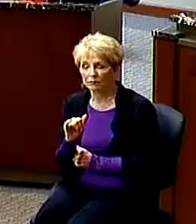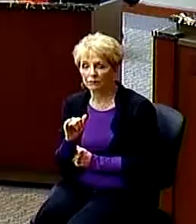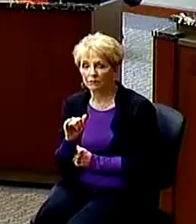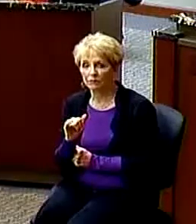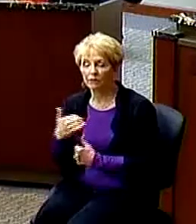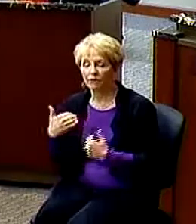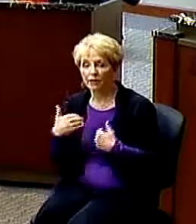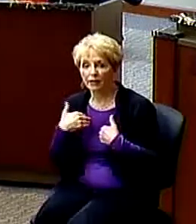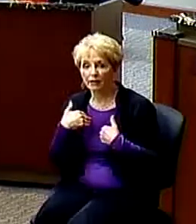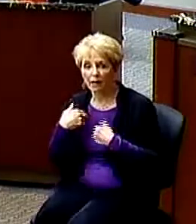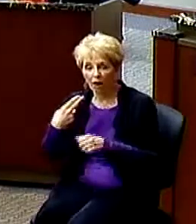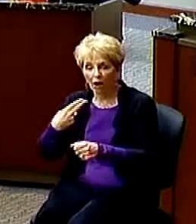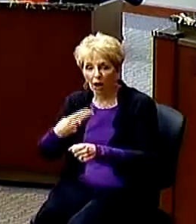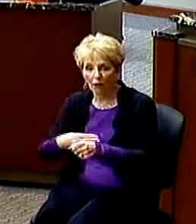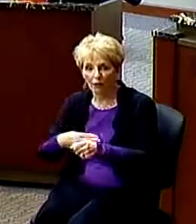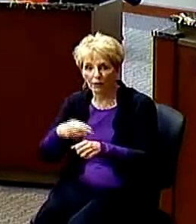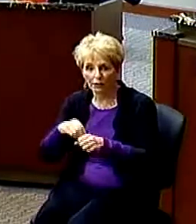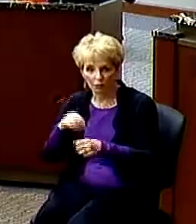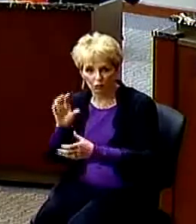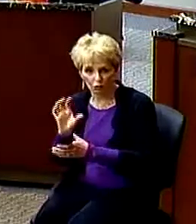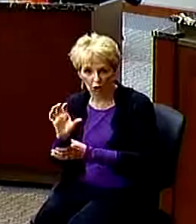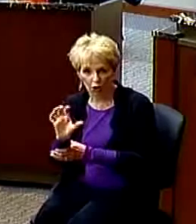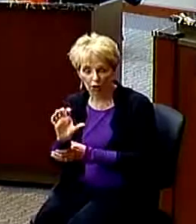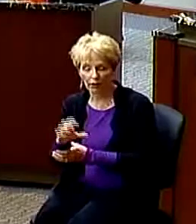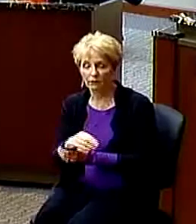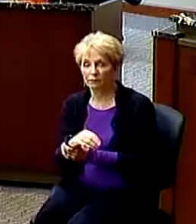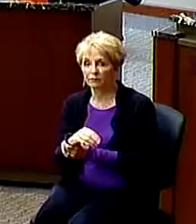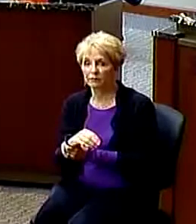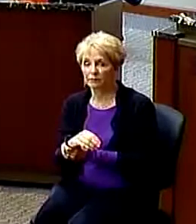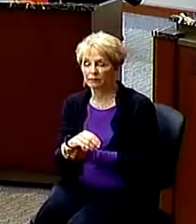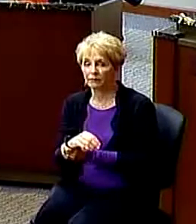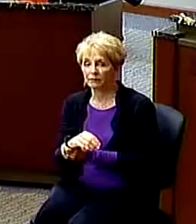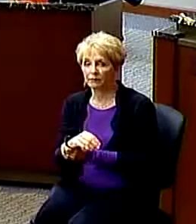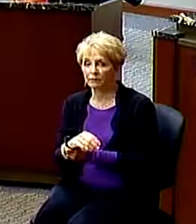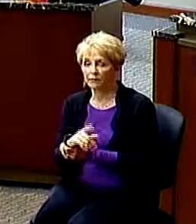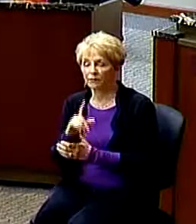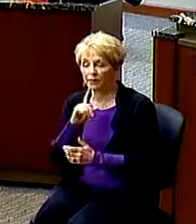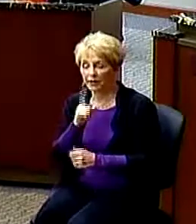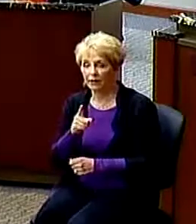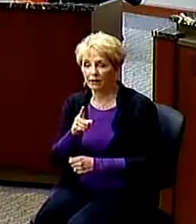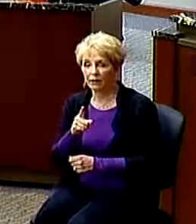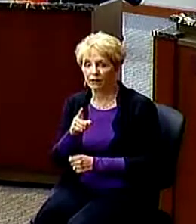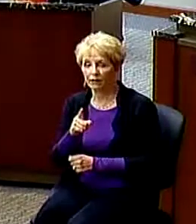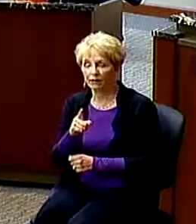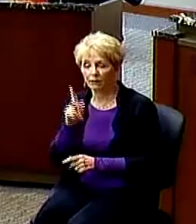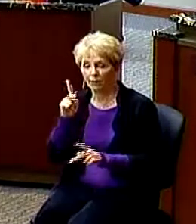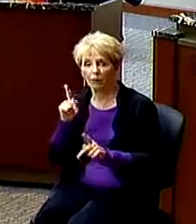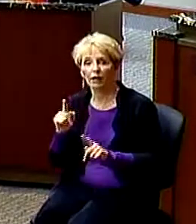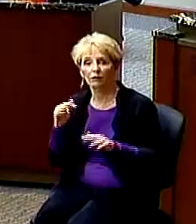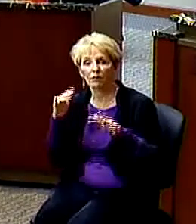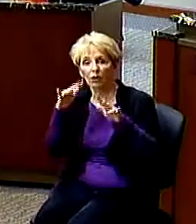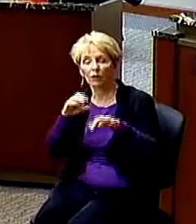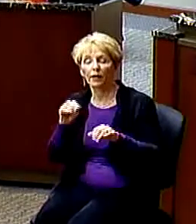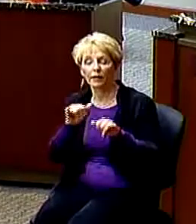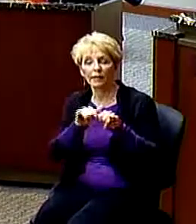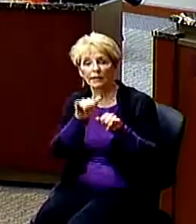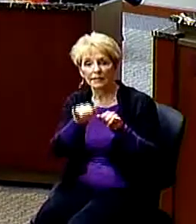they have hospitals in Charlotte, and where they actually, people can go and